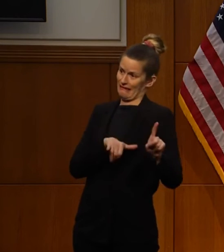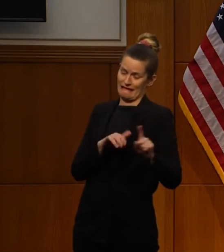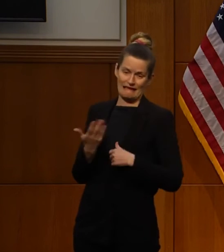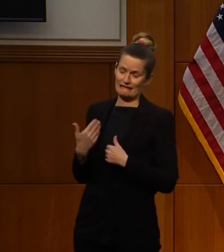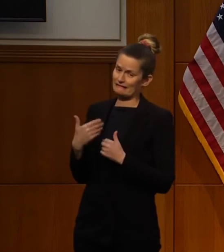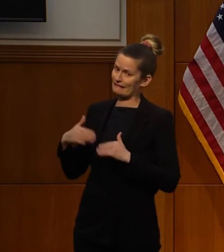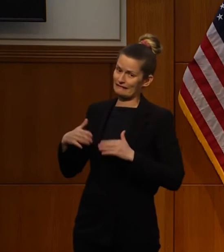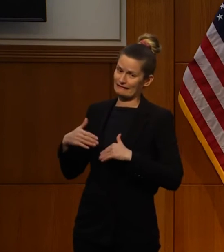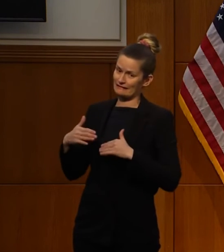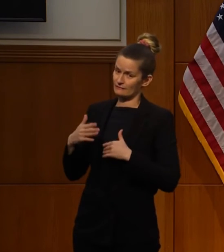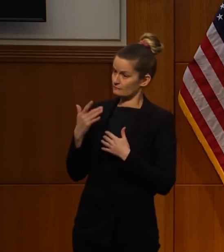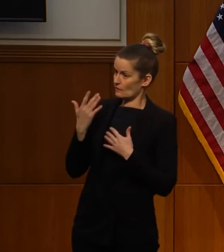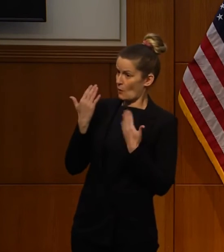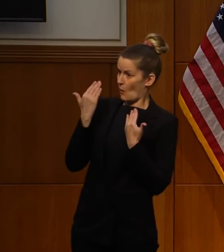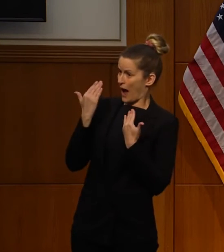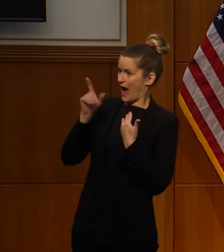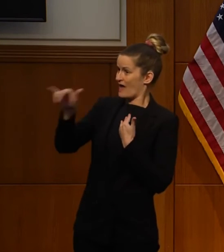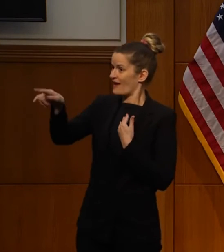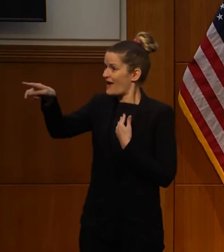Okay.